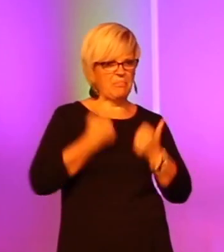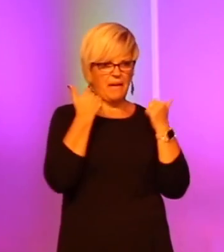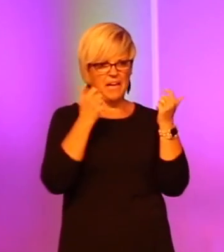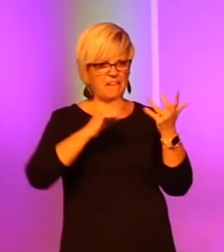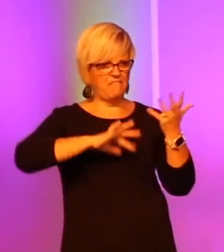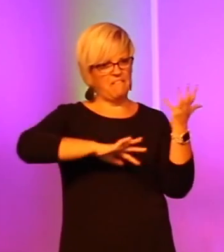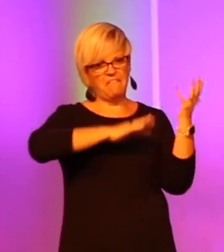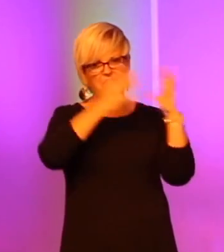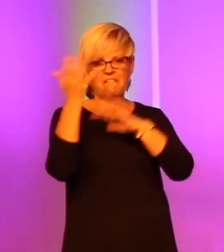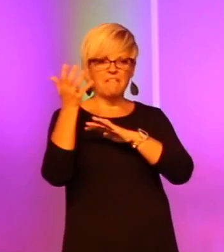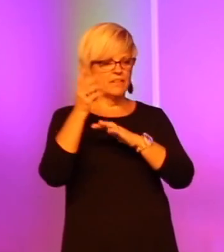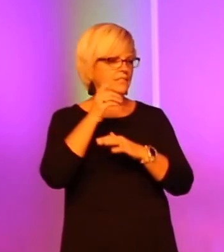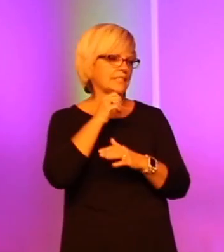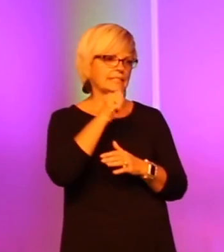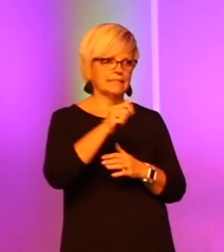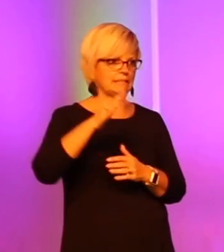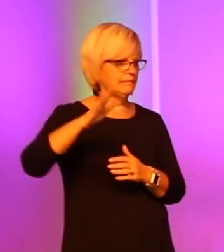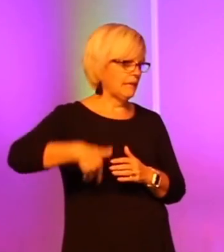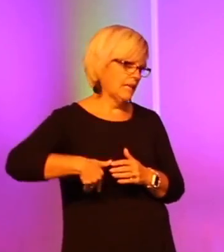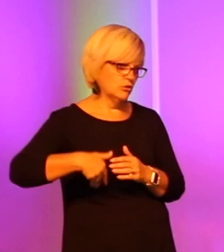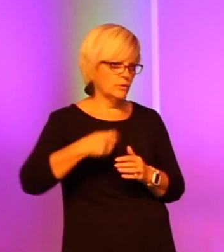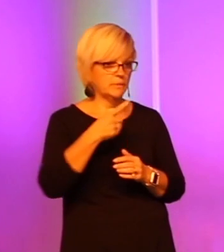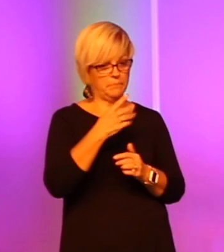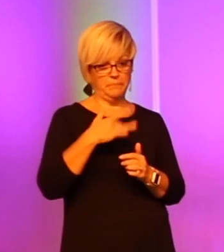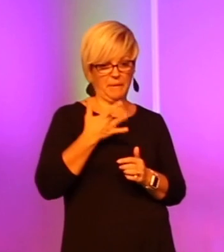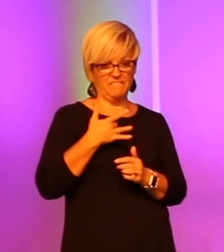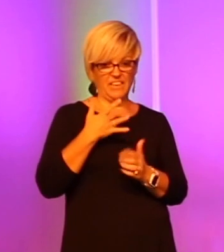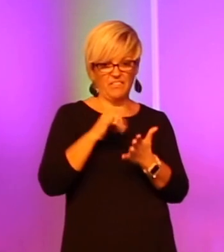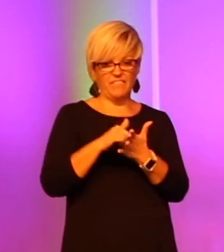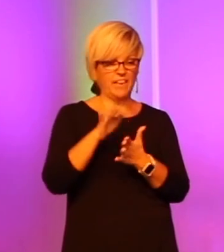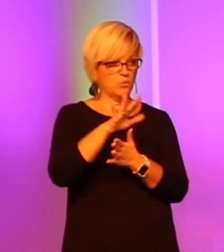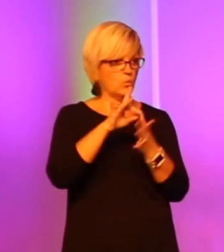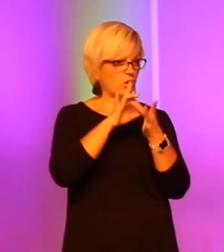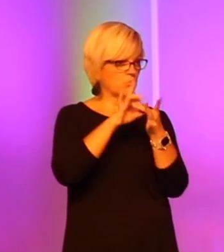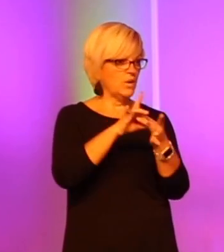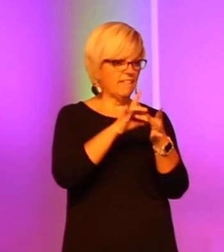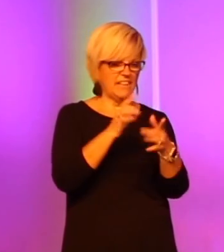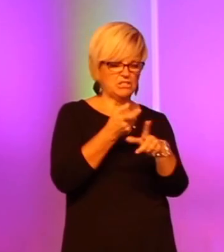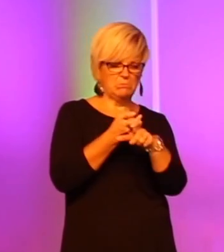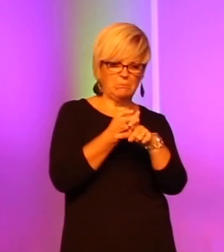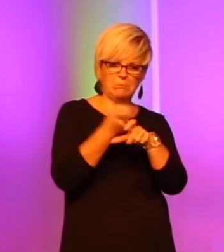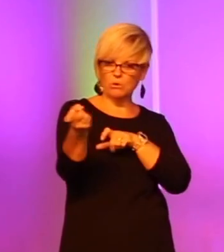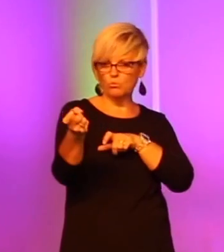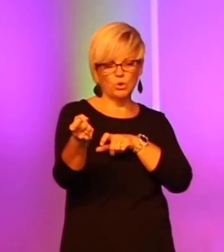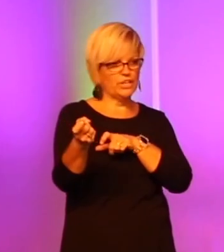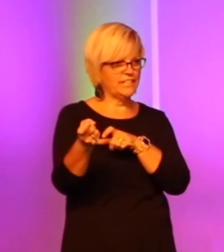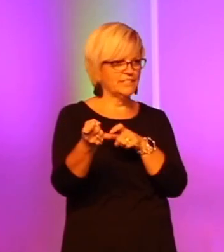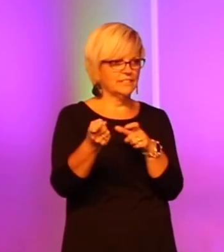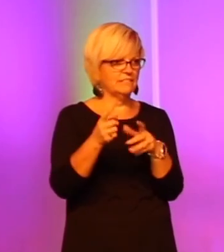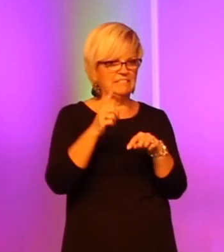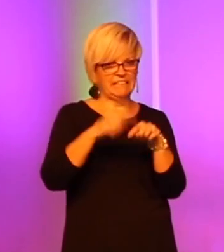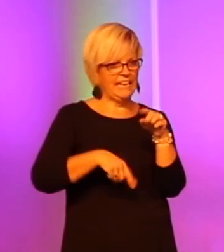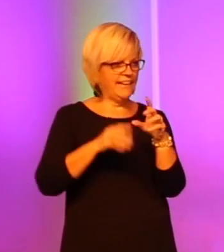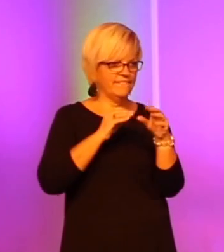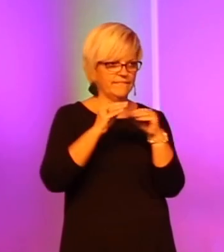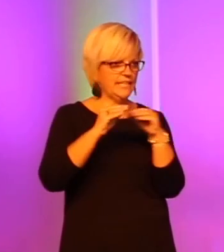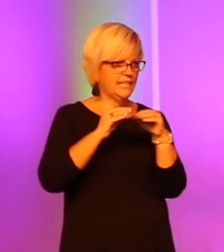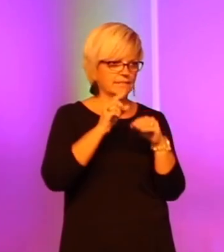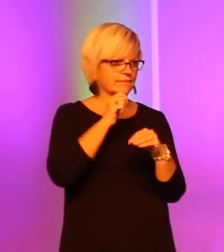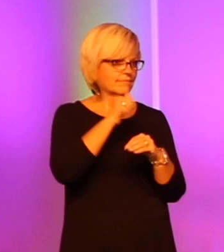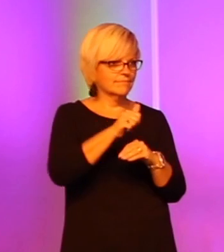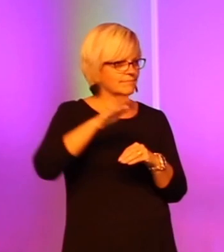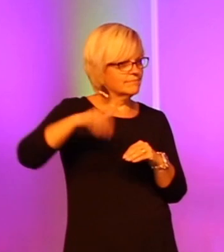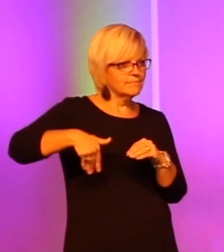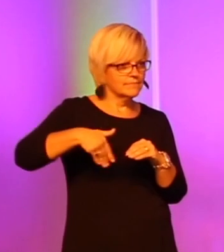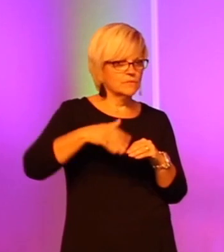pieces. It's not too late. You might feel like that you've ruined relationships beyond repair. It's really not too late. Is it going to be